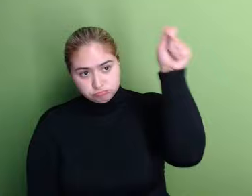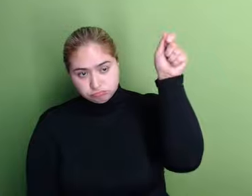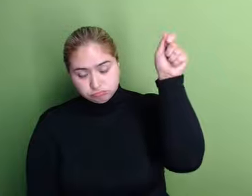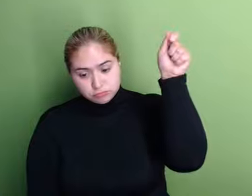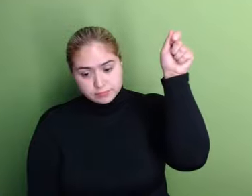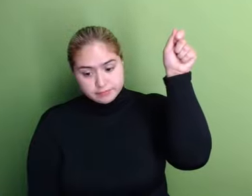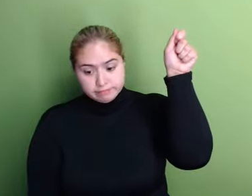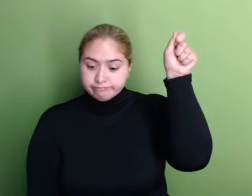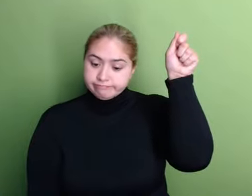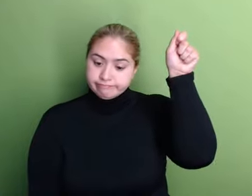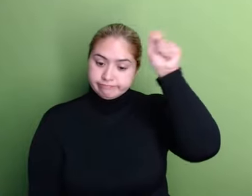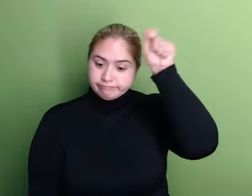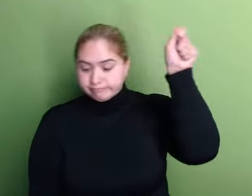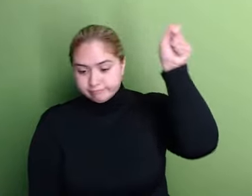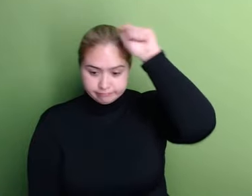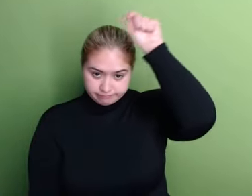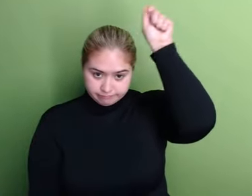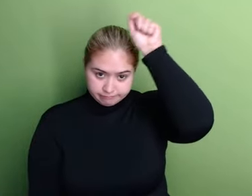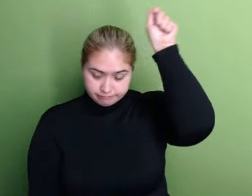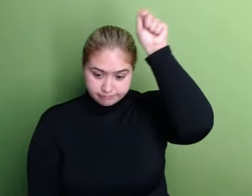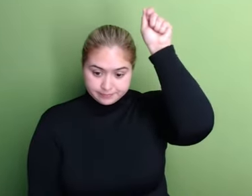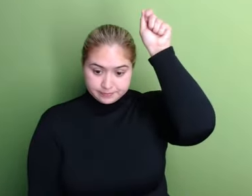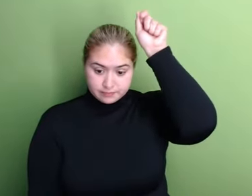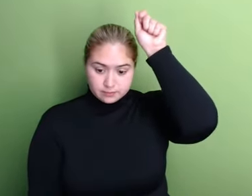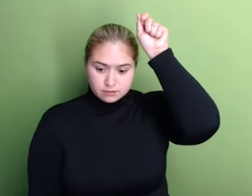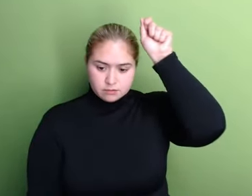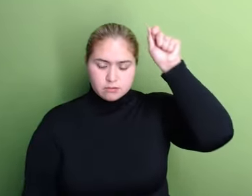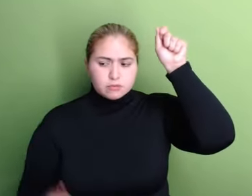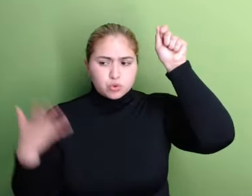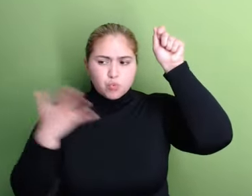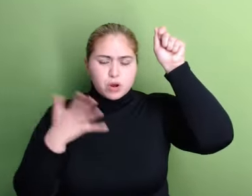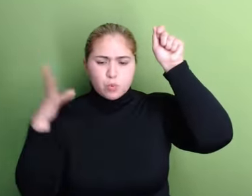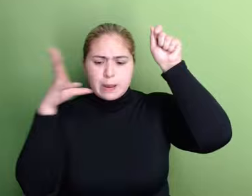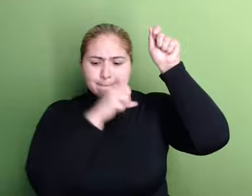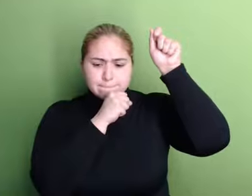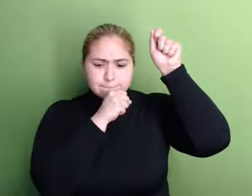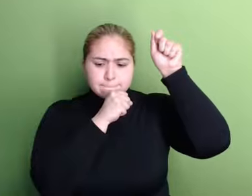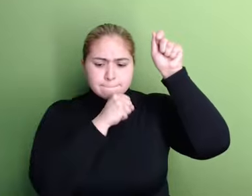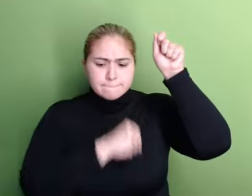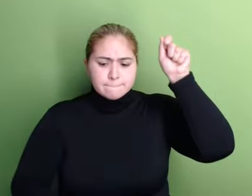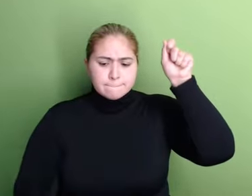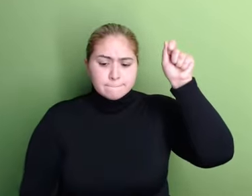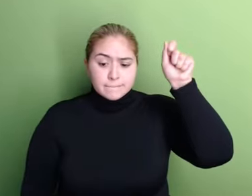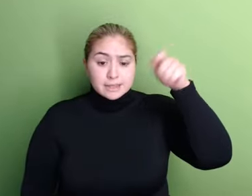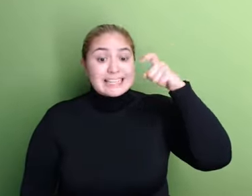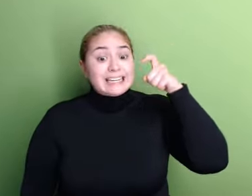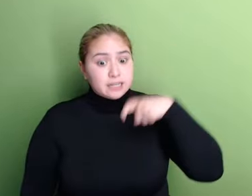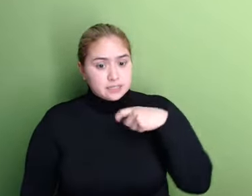Hold your worms above your heads. Now, what's the only thing our worm is missing since this is supposed to be a flat worm?